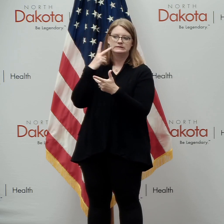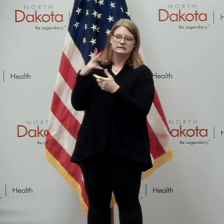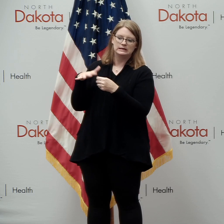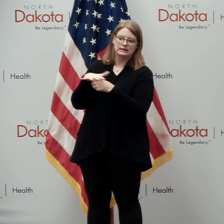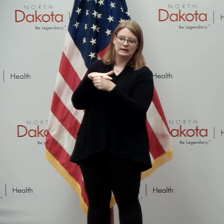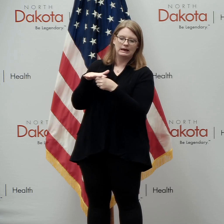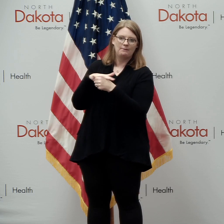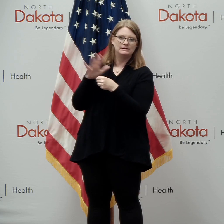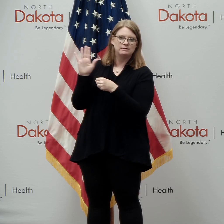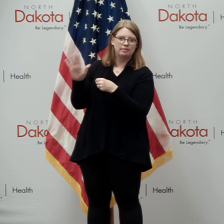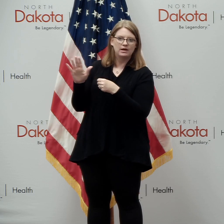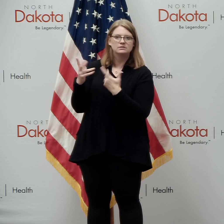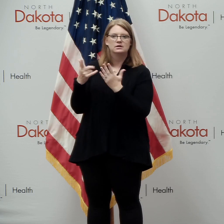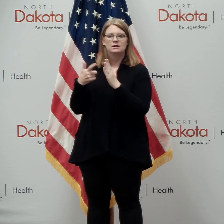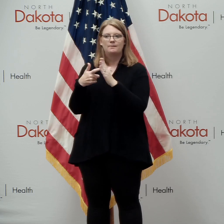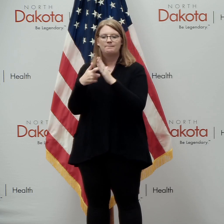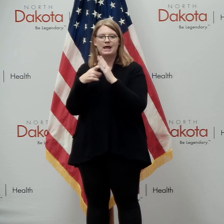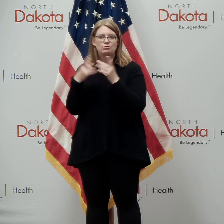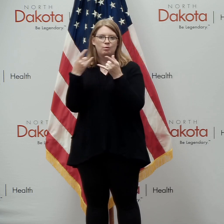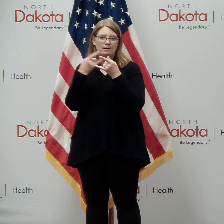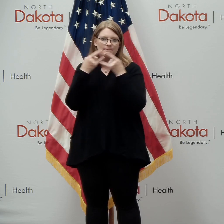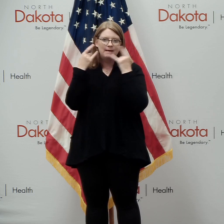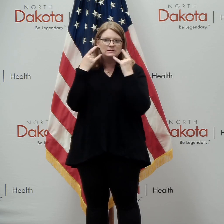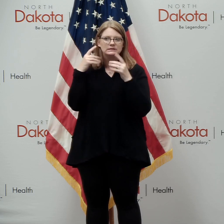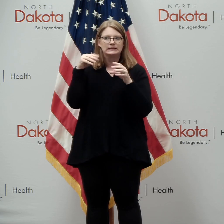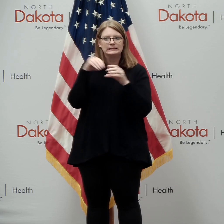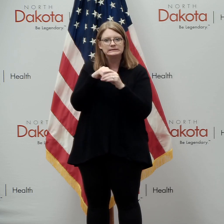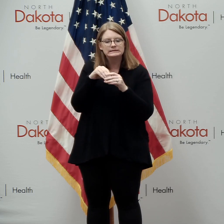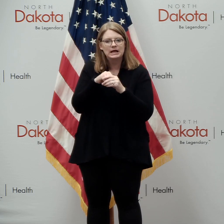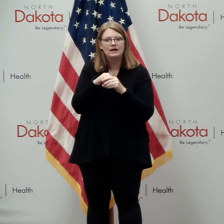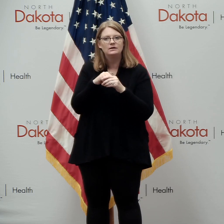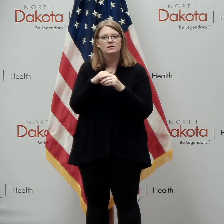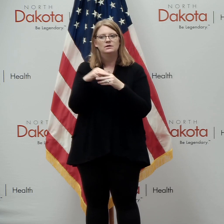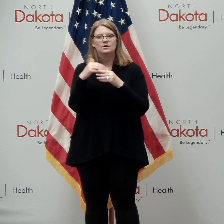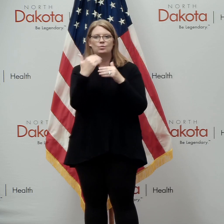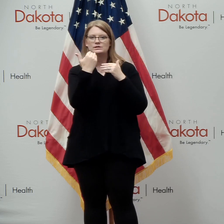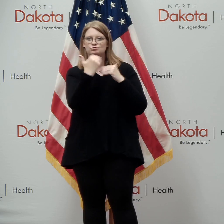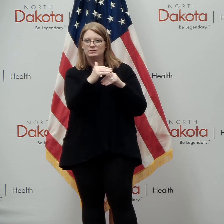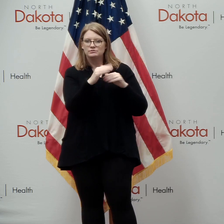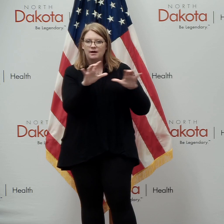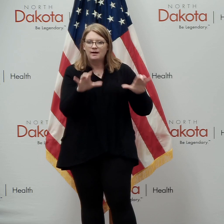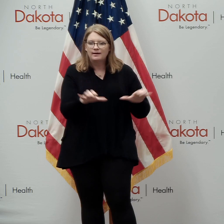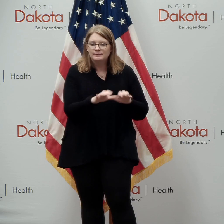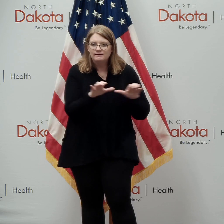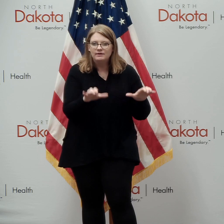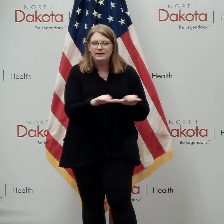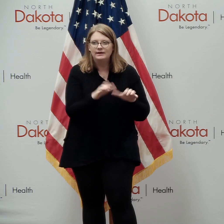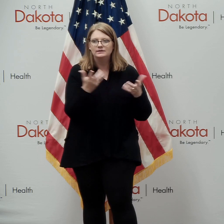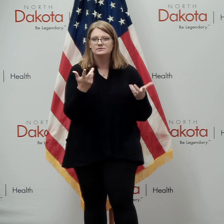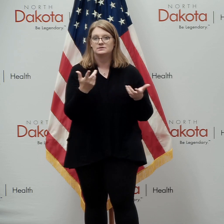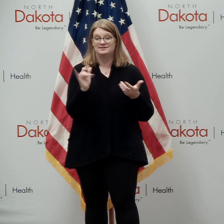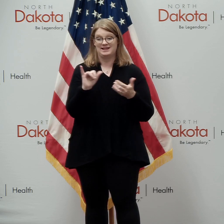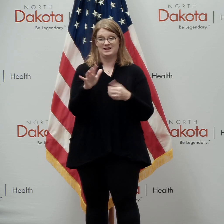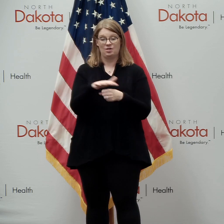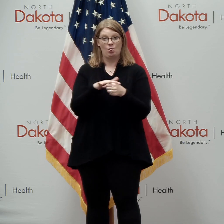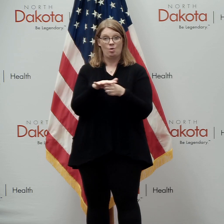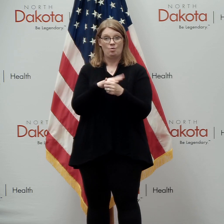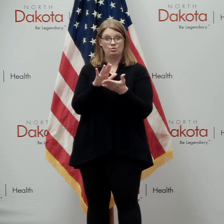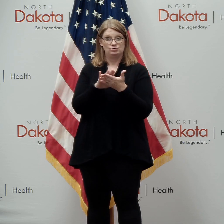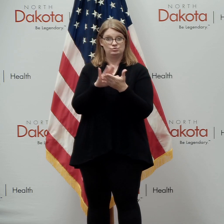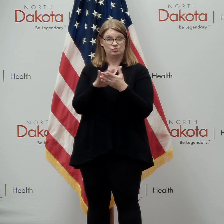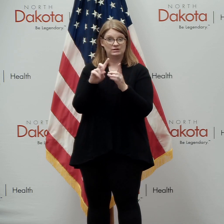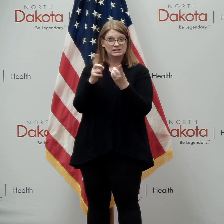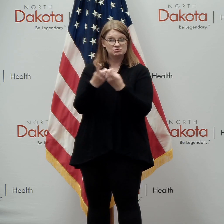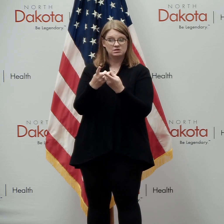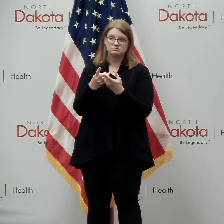whether it's mandatory mask wearing indoors, restriction on activities. Again, like local school districts, universities have a lot